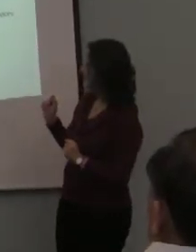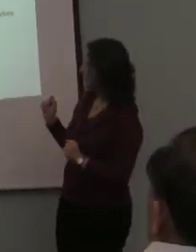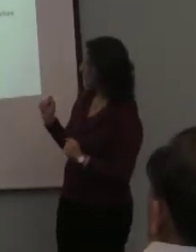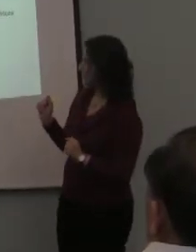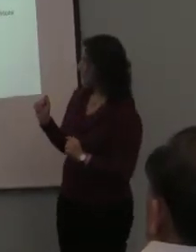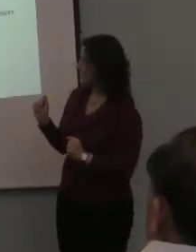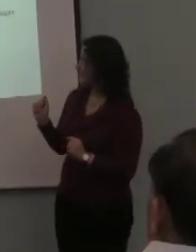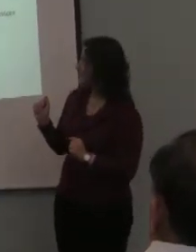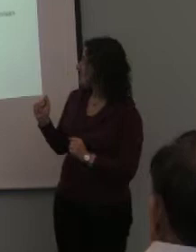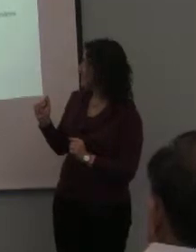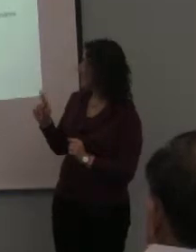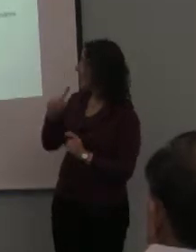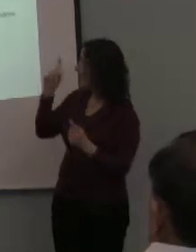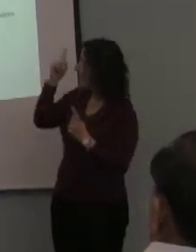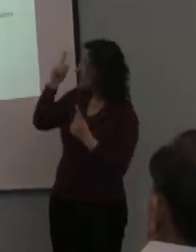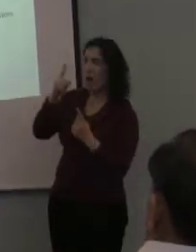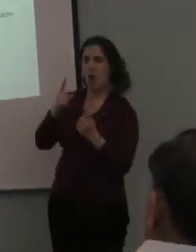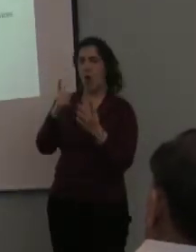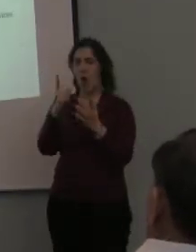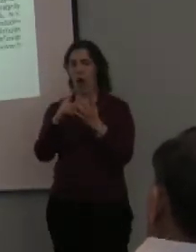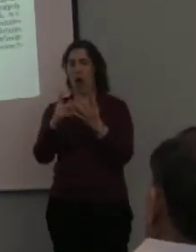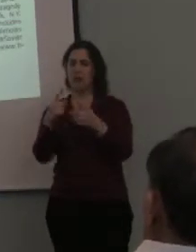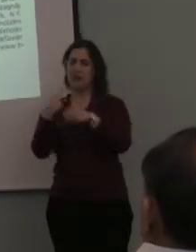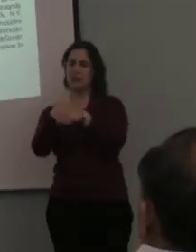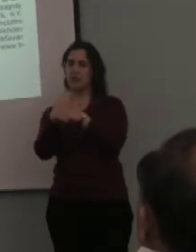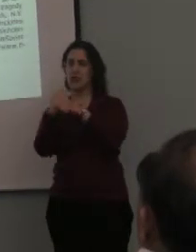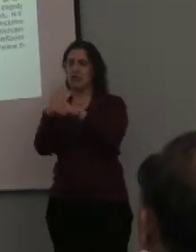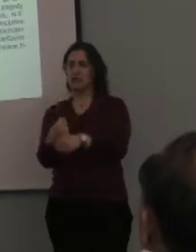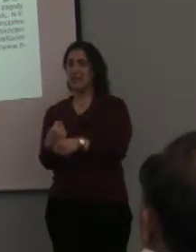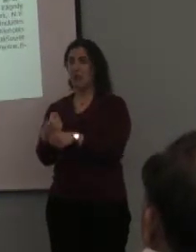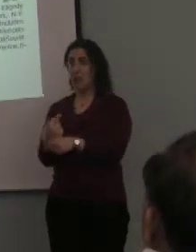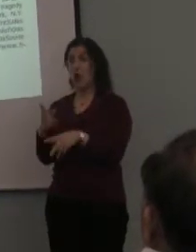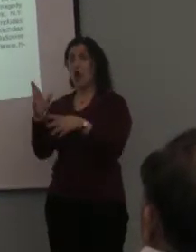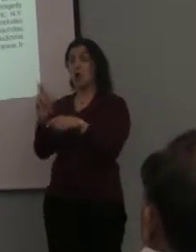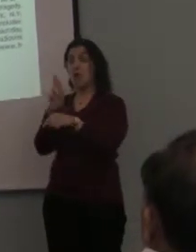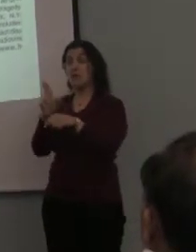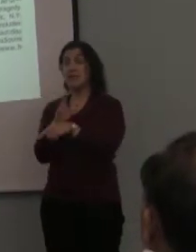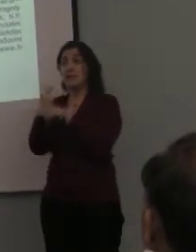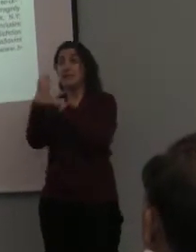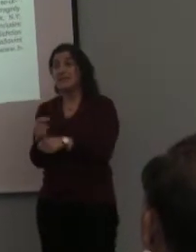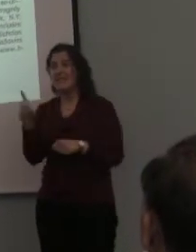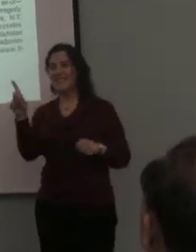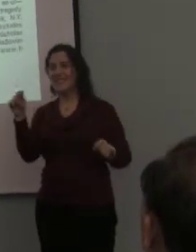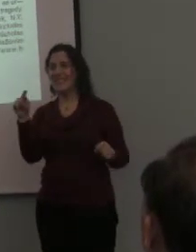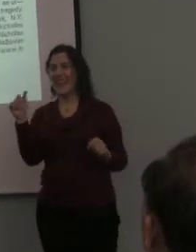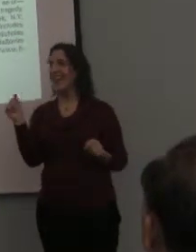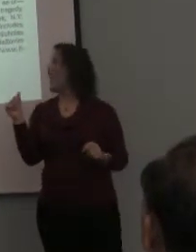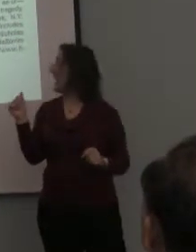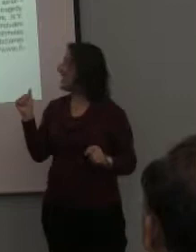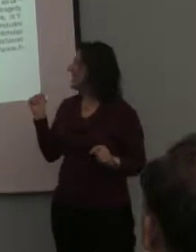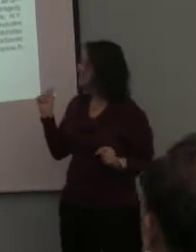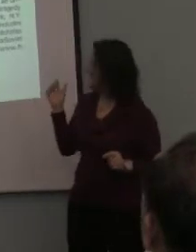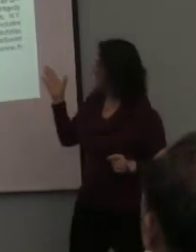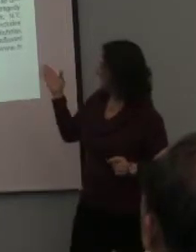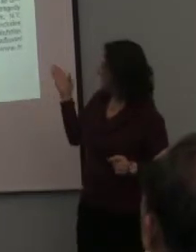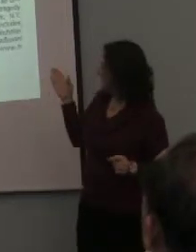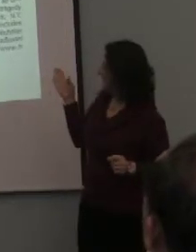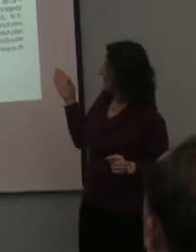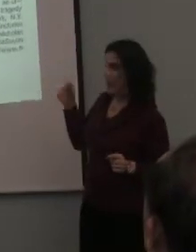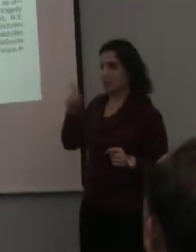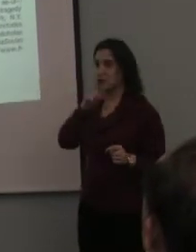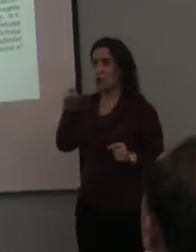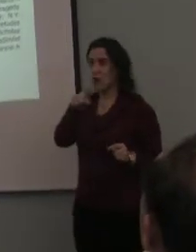a traditional integrated library system uses. It uses traditional data. Everyone must be